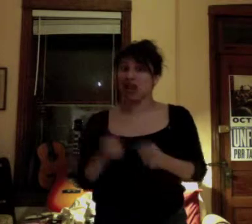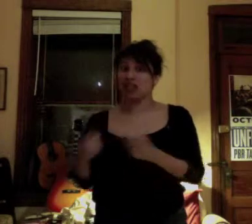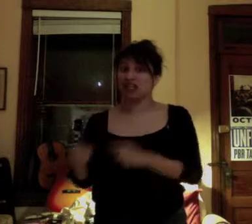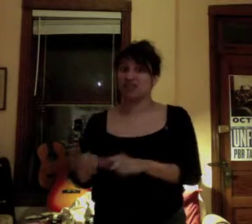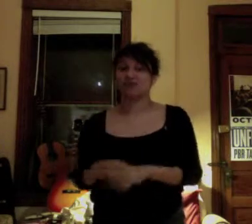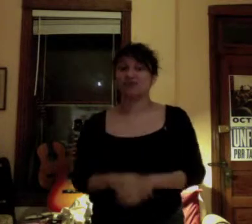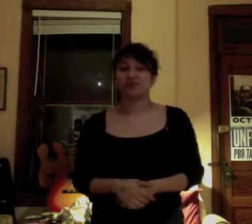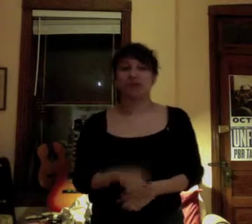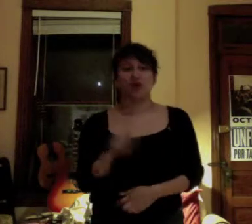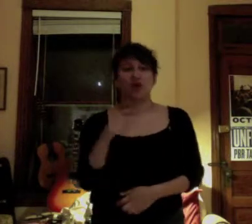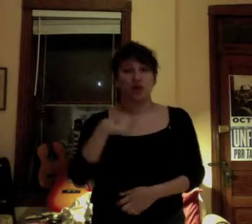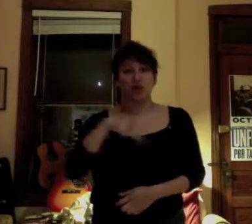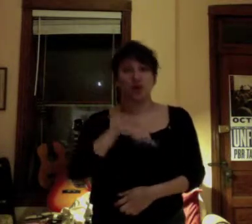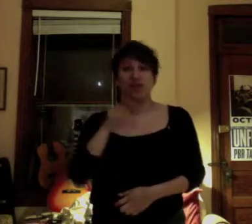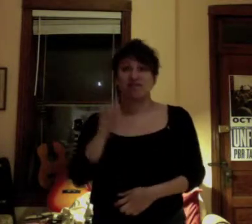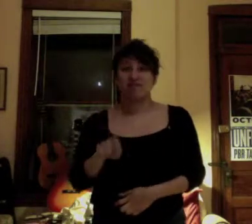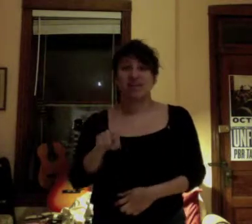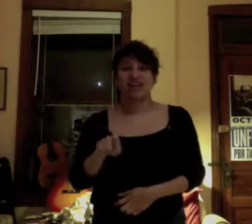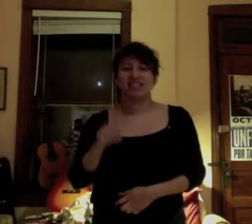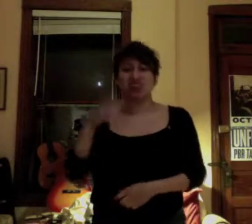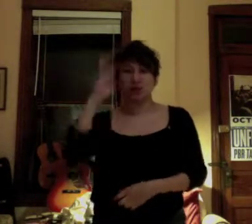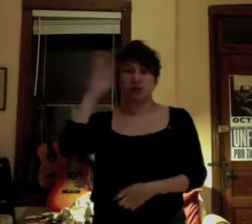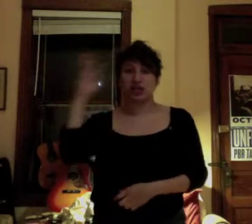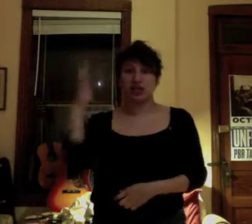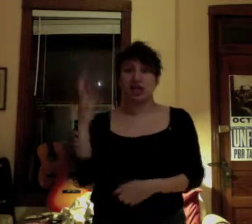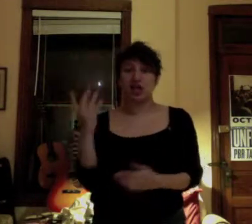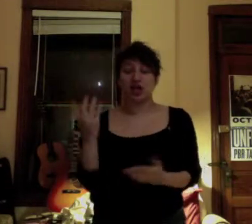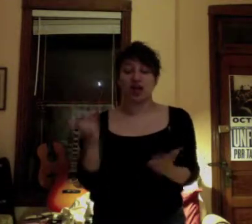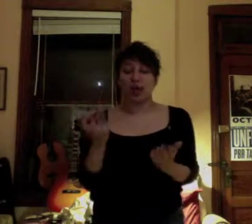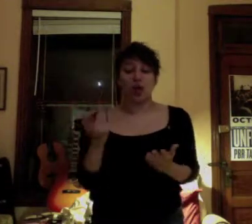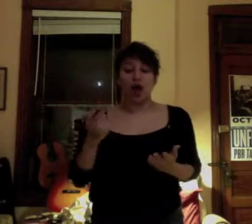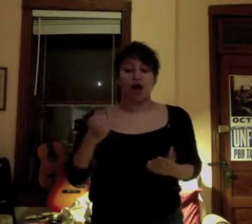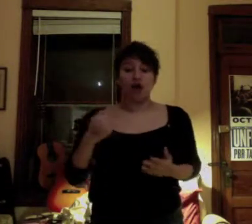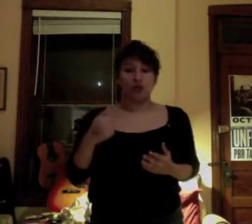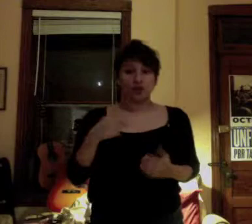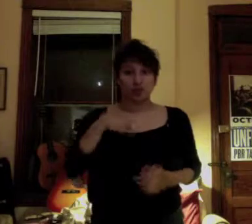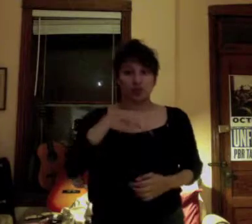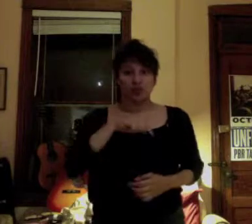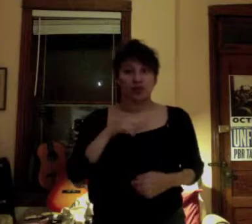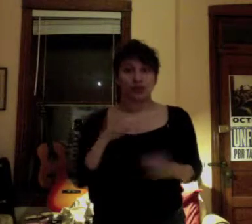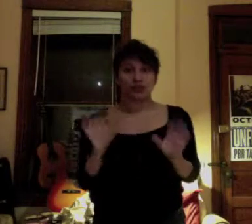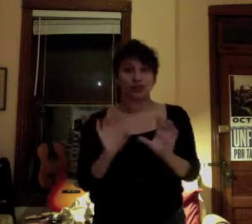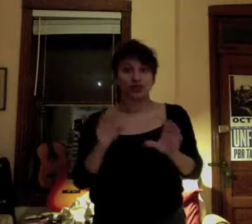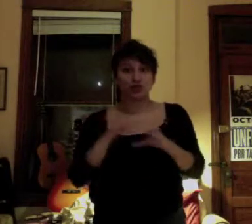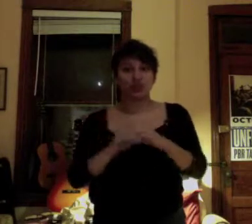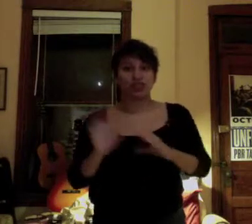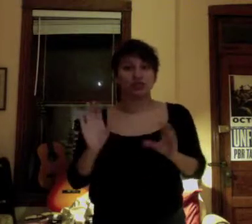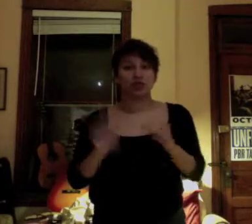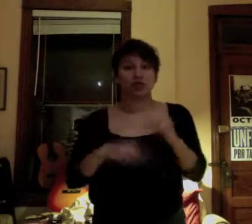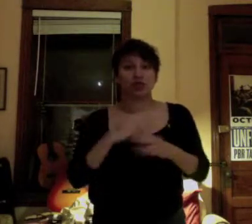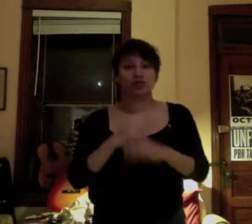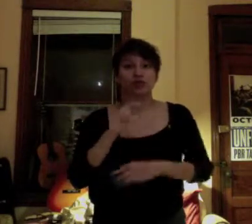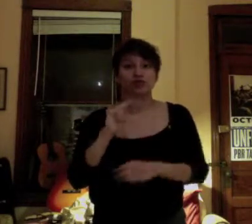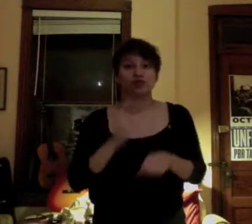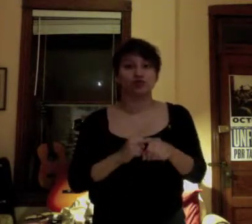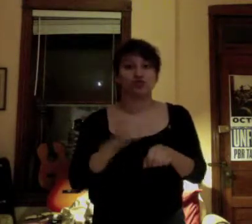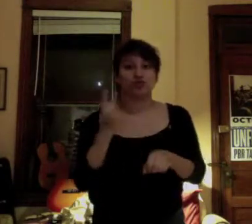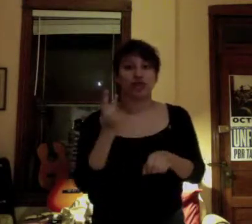twice. Once in our minds, and then again out in the world to make it so. So facing the fear